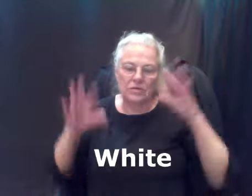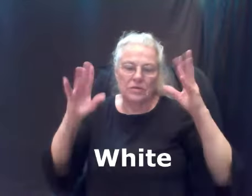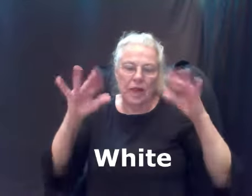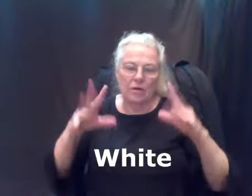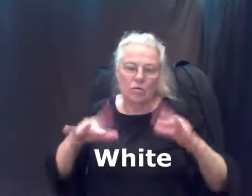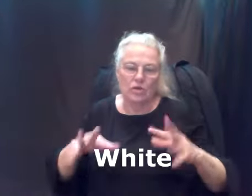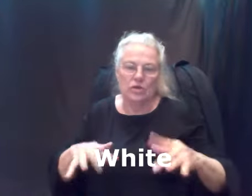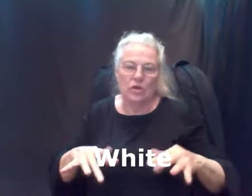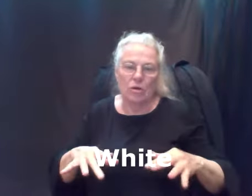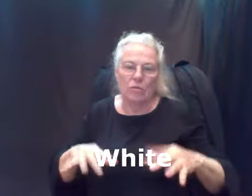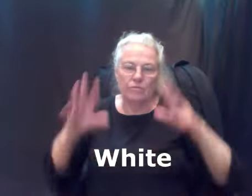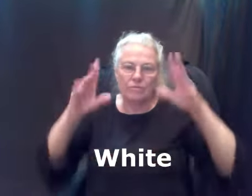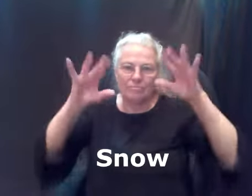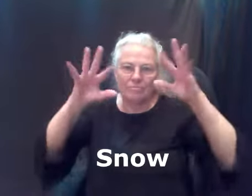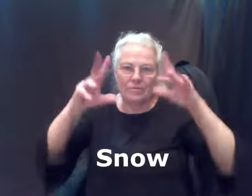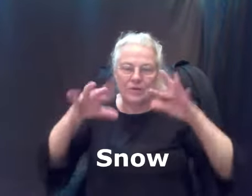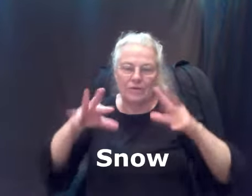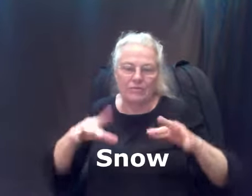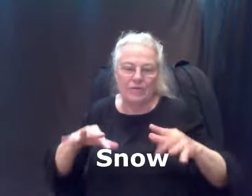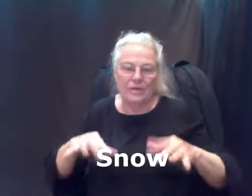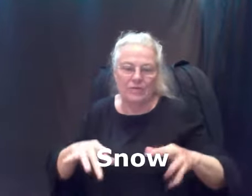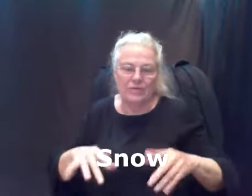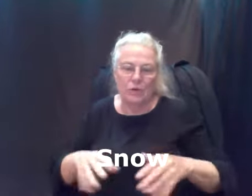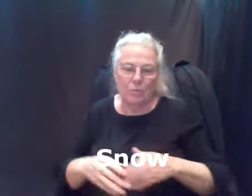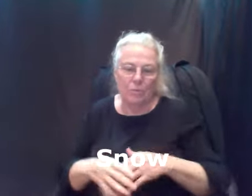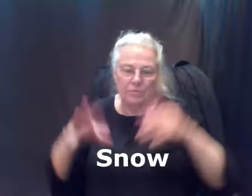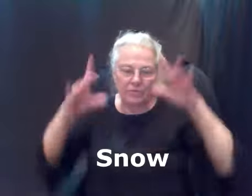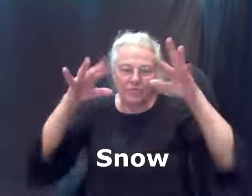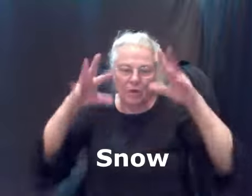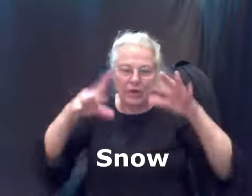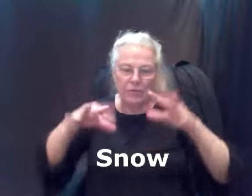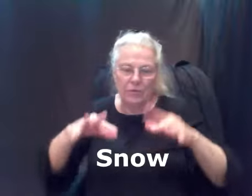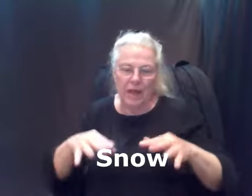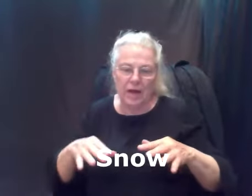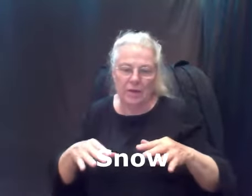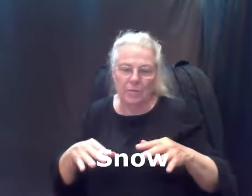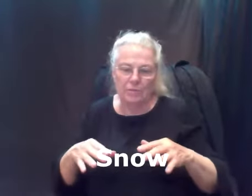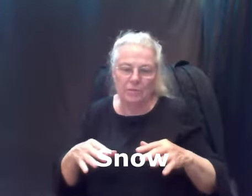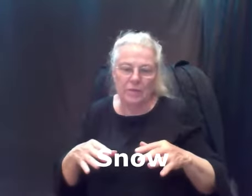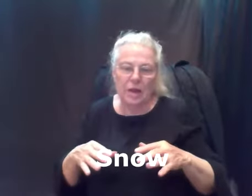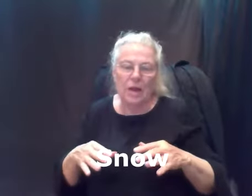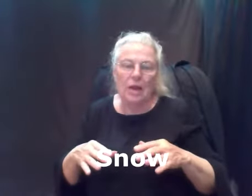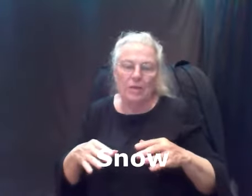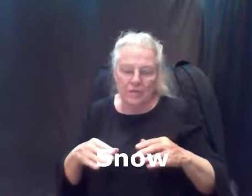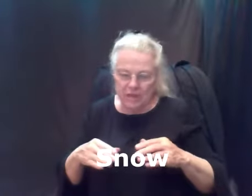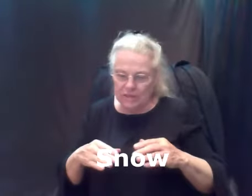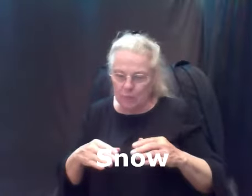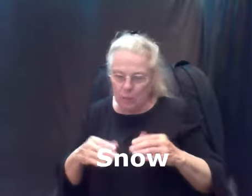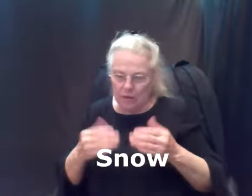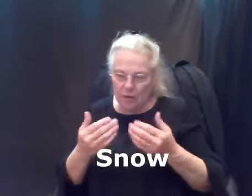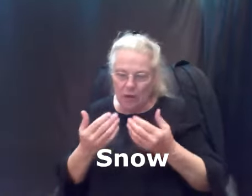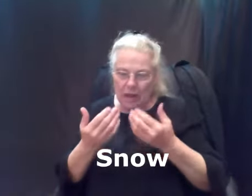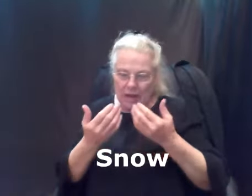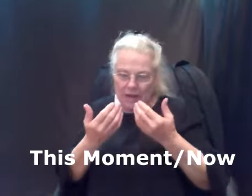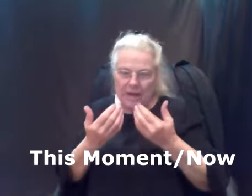and of course snow, little flecks of snow falling through the air. This moment,